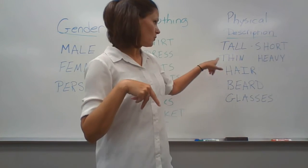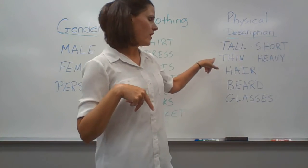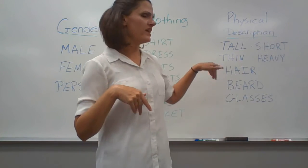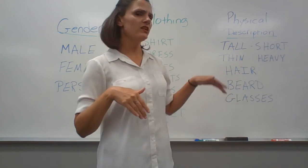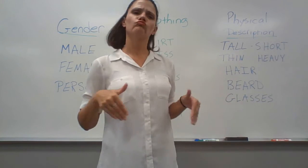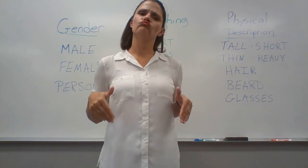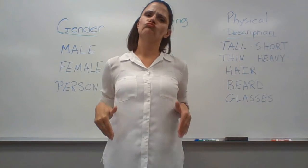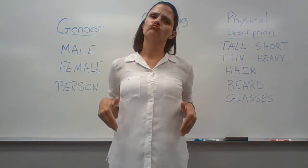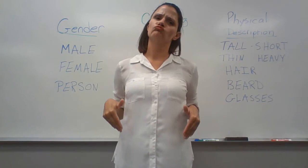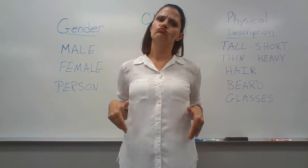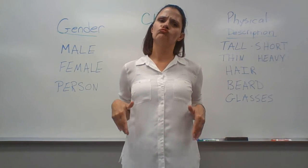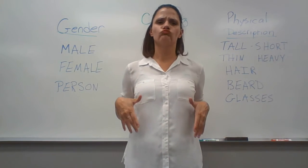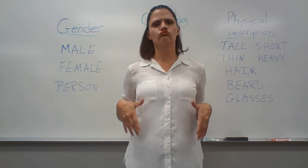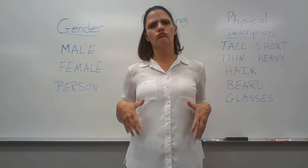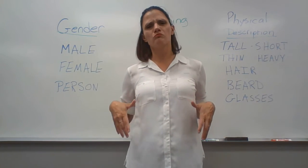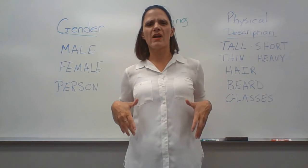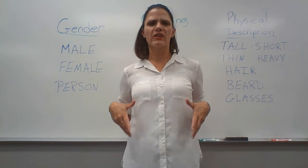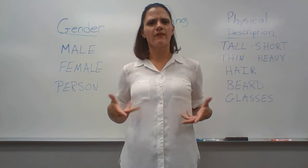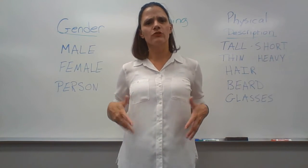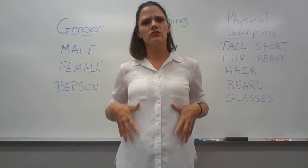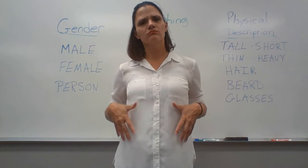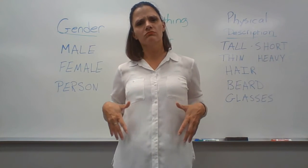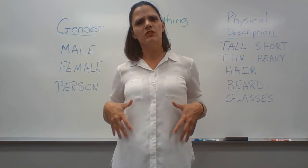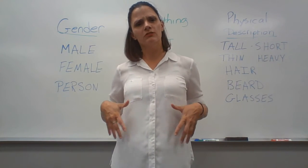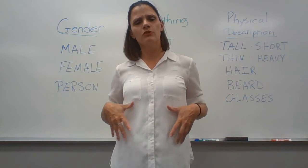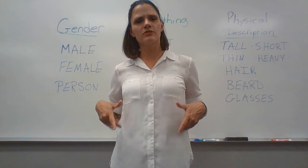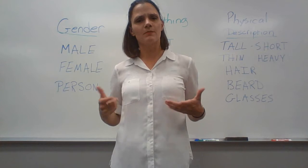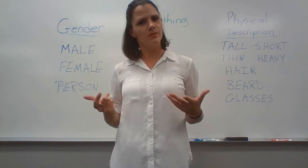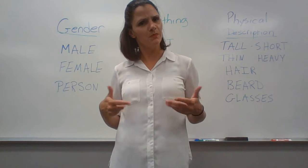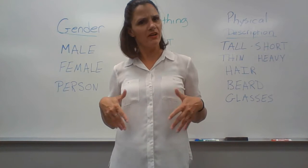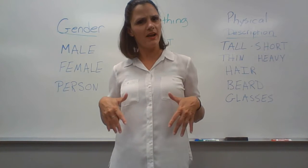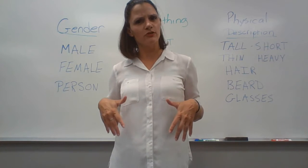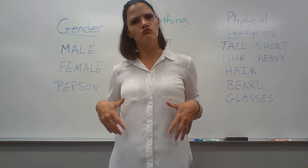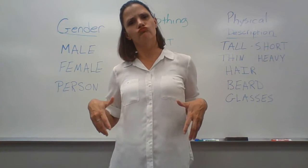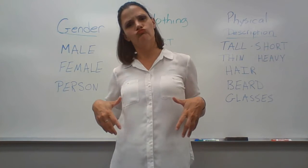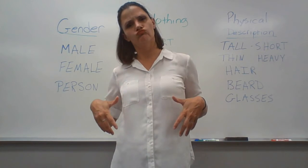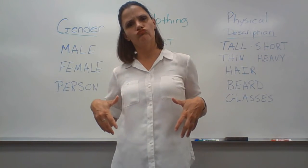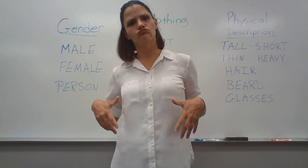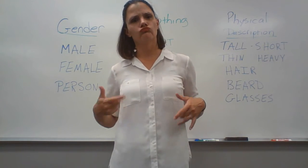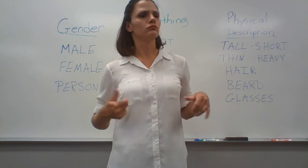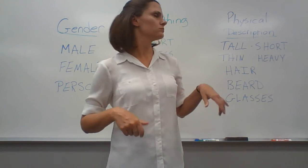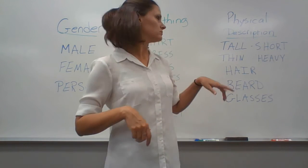Weight? About average. A little something, but about average.